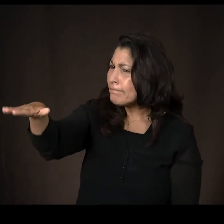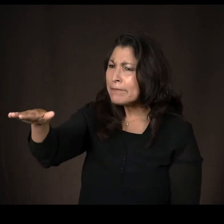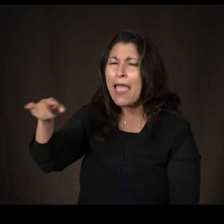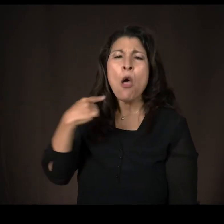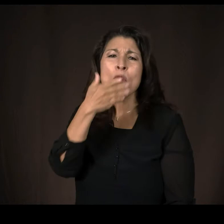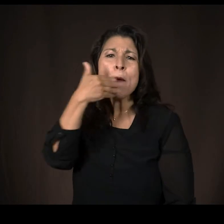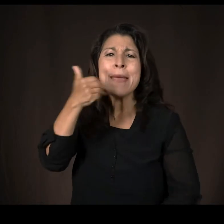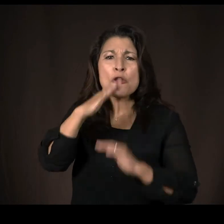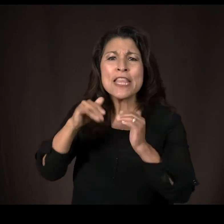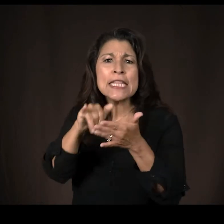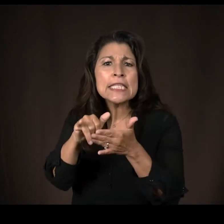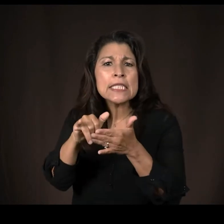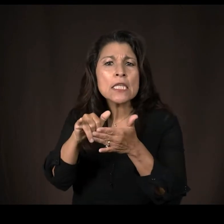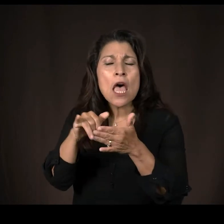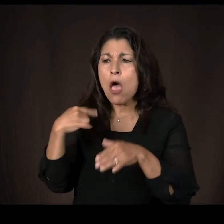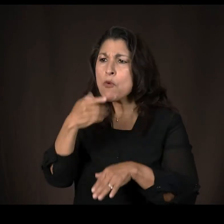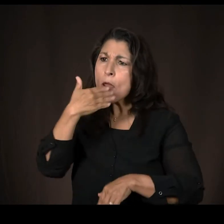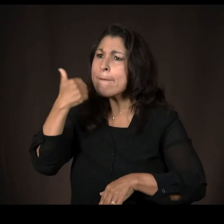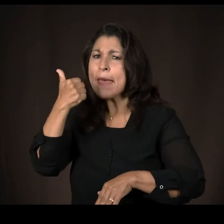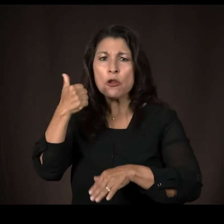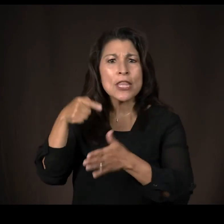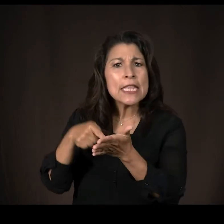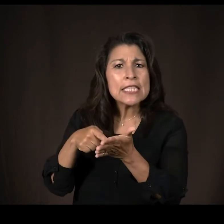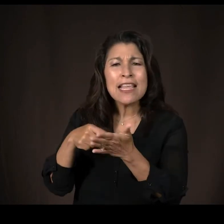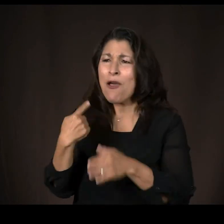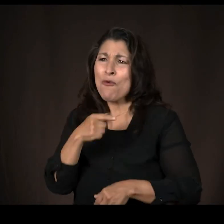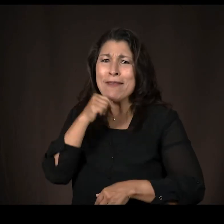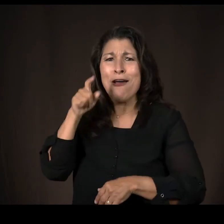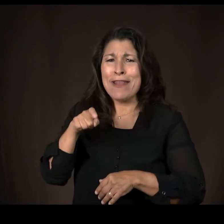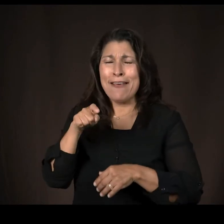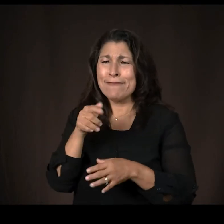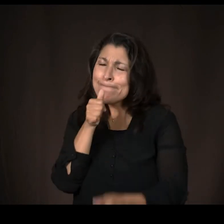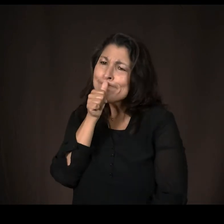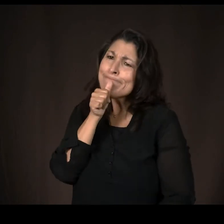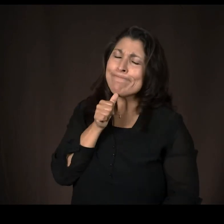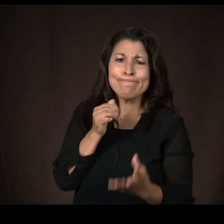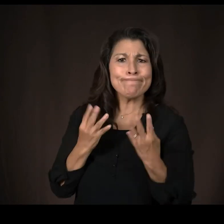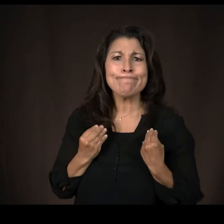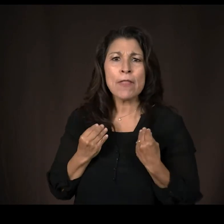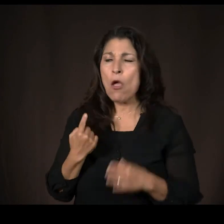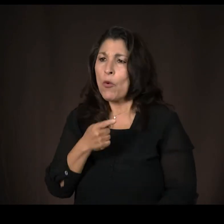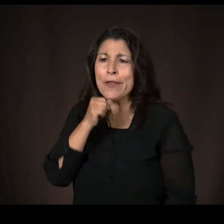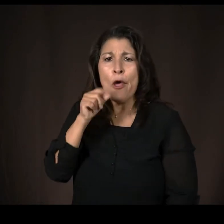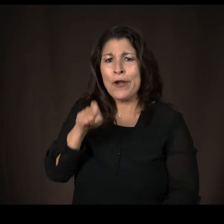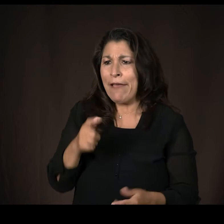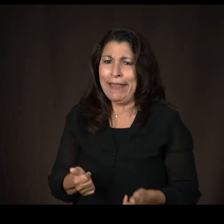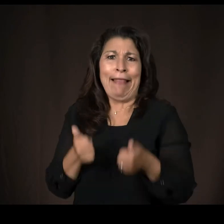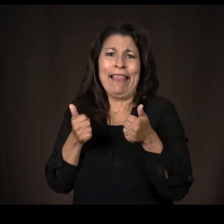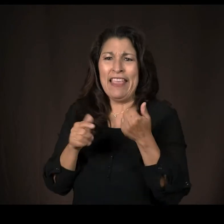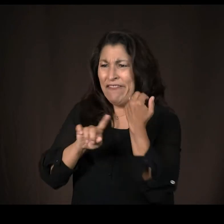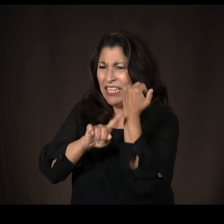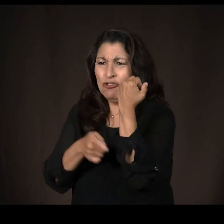we're better than this. We're better than this. We don't have to put up with this. We don't have to live in